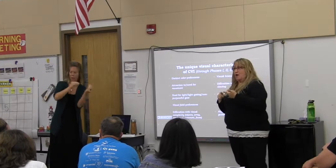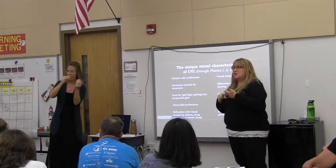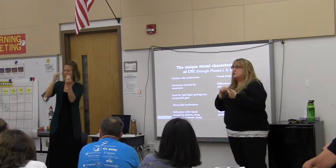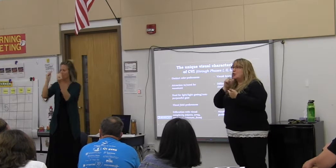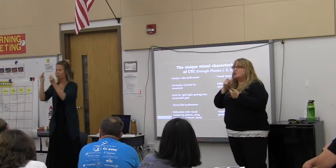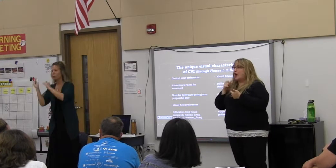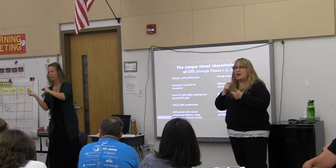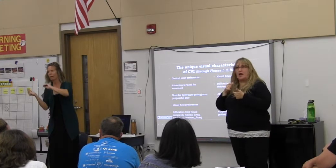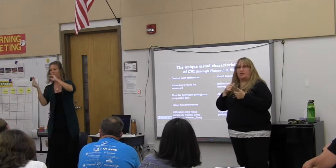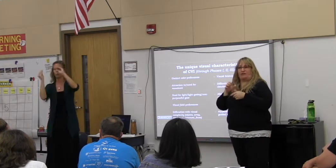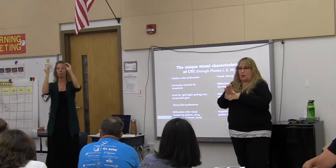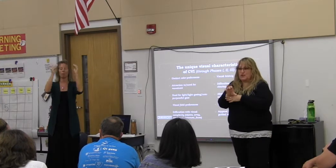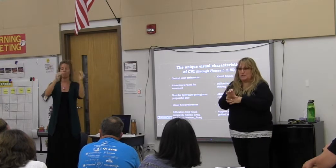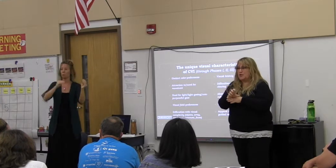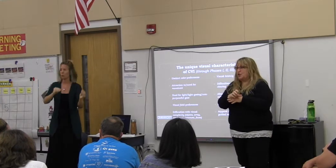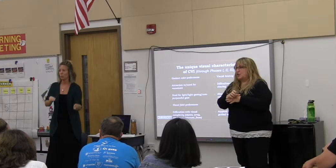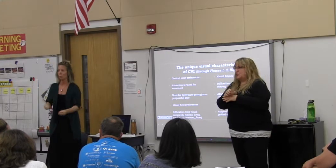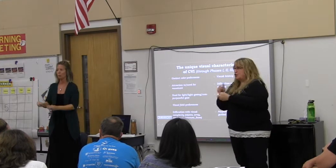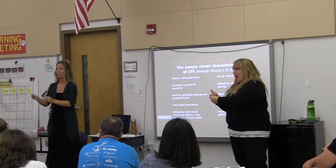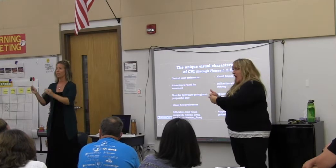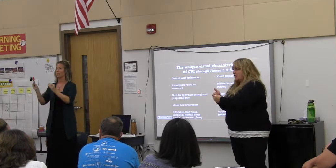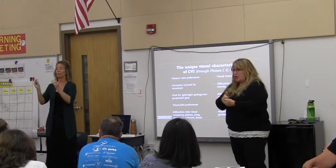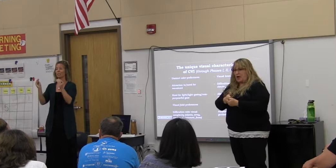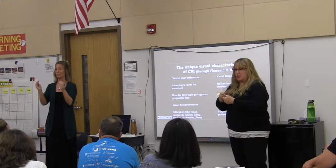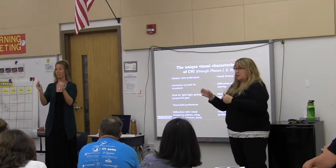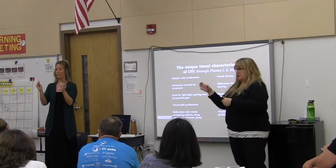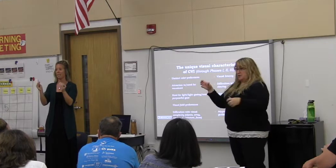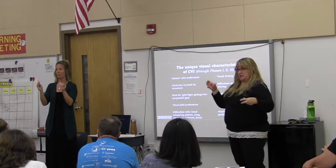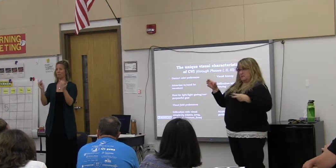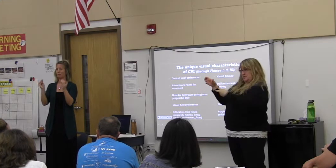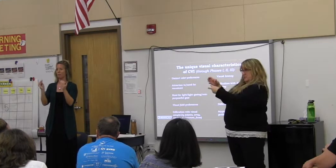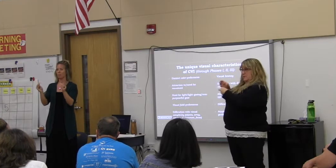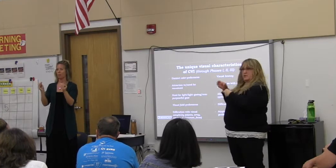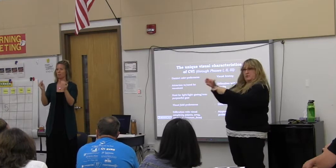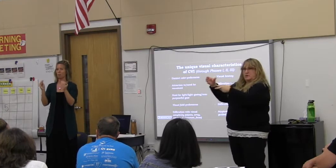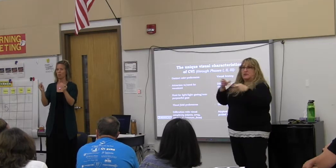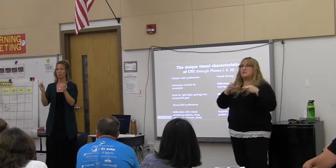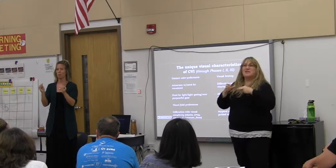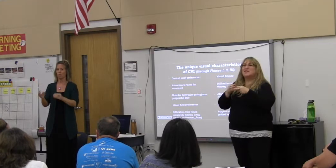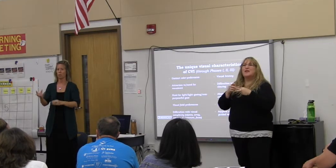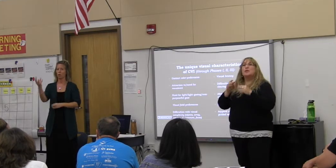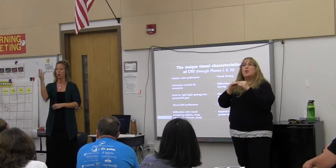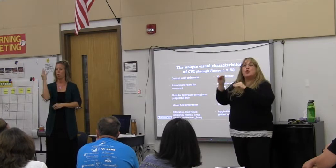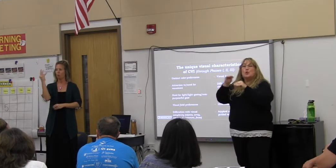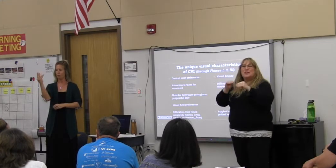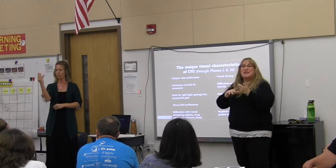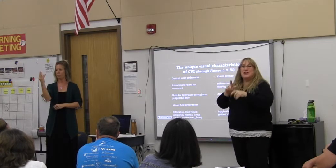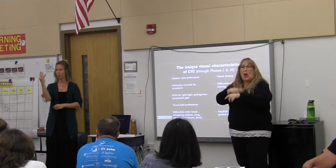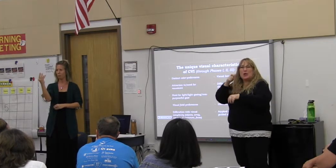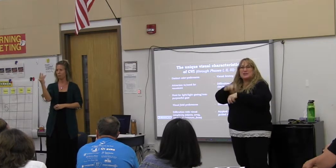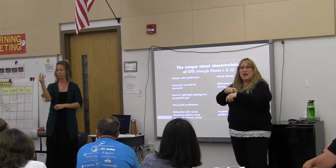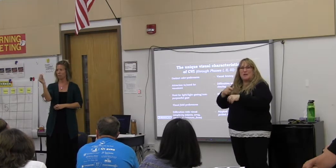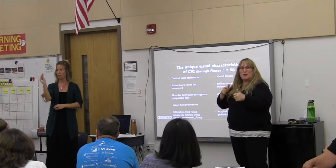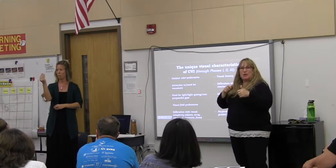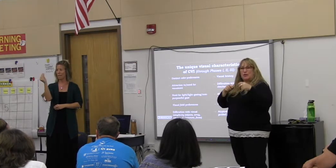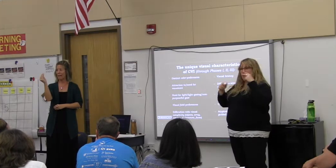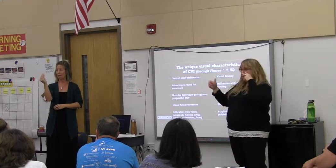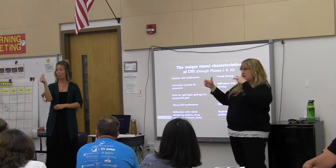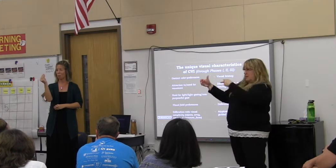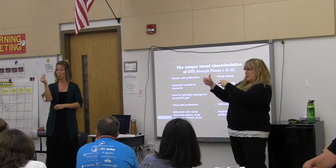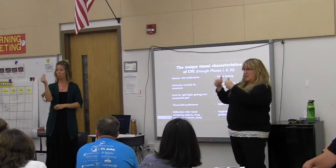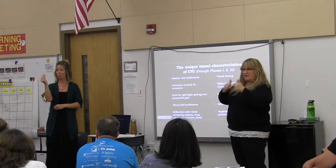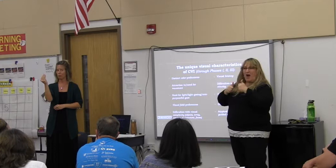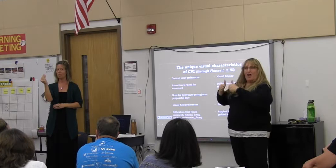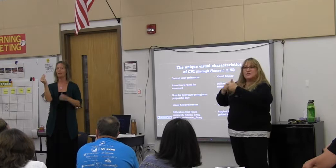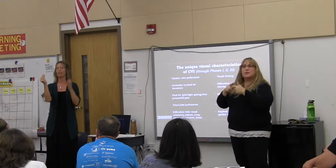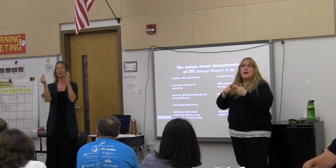them to track and move it back and forth, because the more you move it, the longer it's going to take them to find what you want them to. Hold it right in one position. You might add a